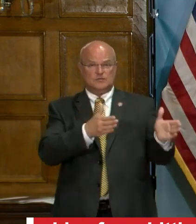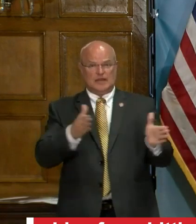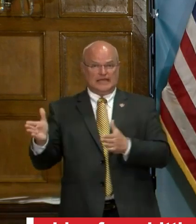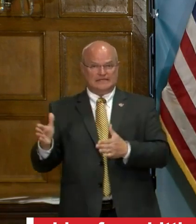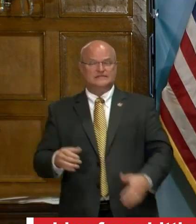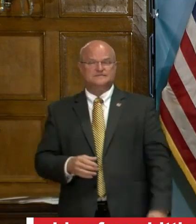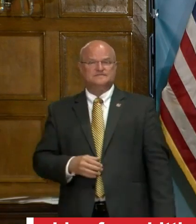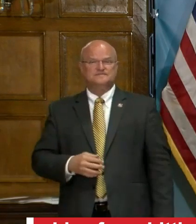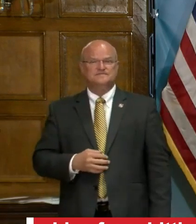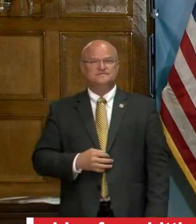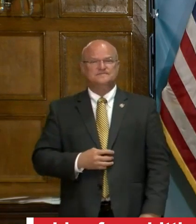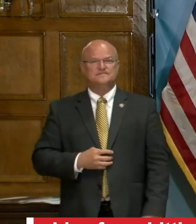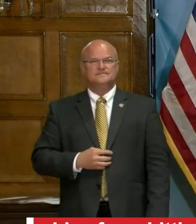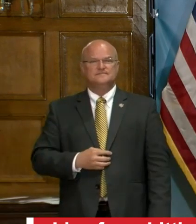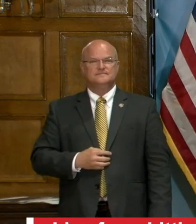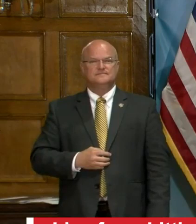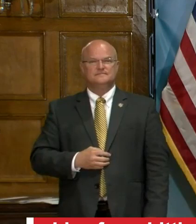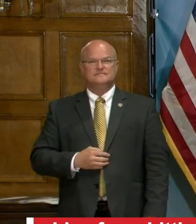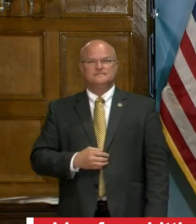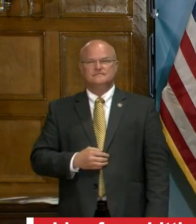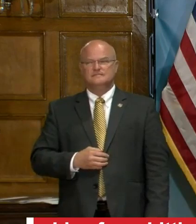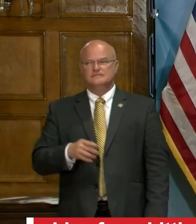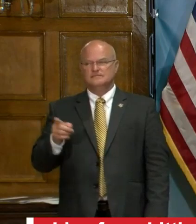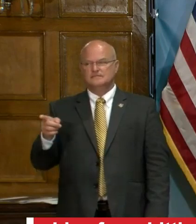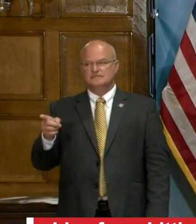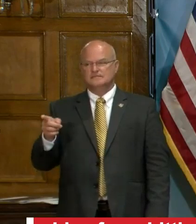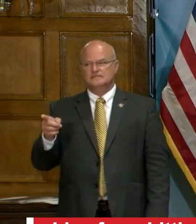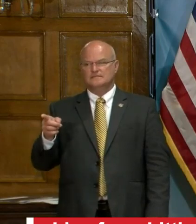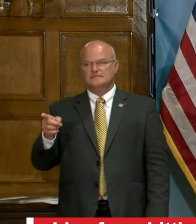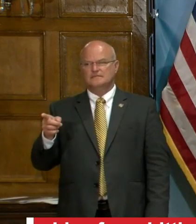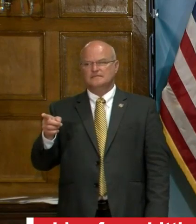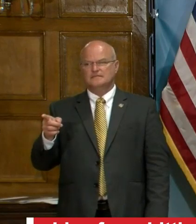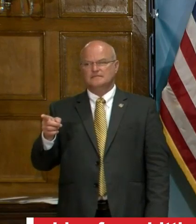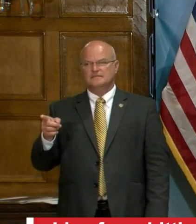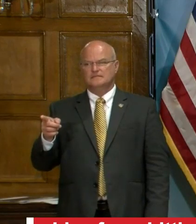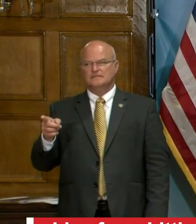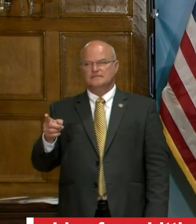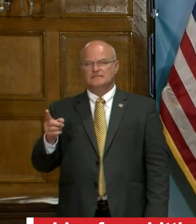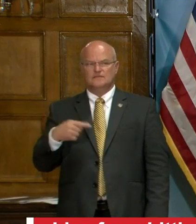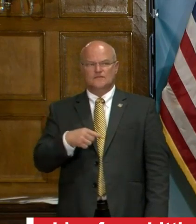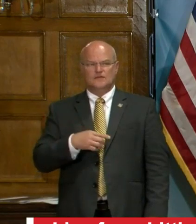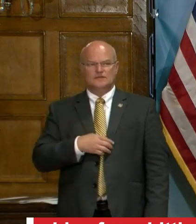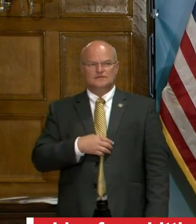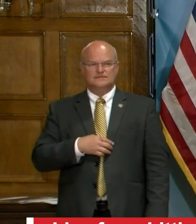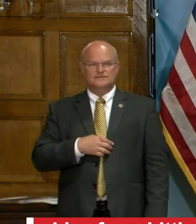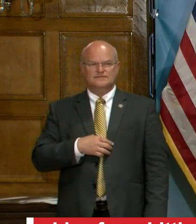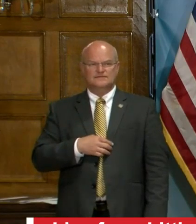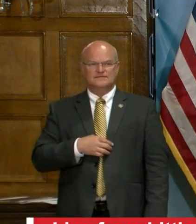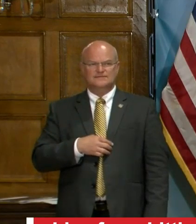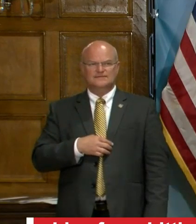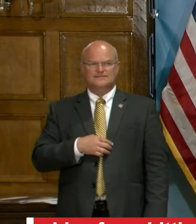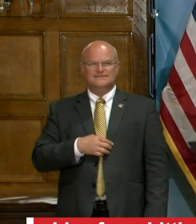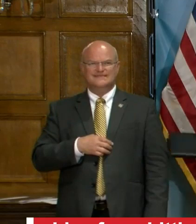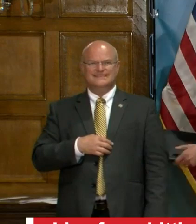plans. Leslie, did you have a question, Leslie? But for you, I'm sorry.